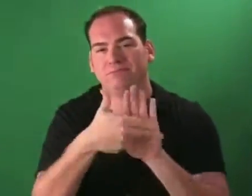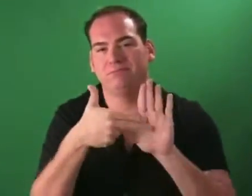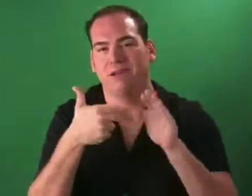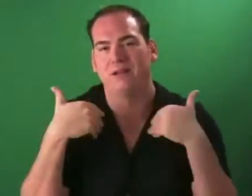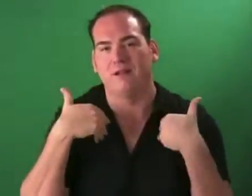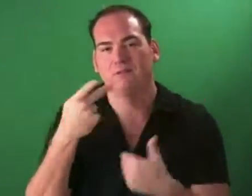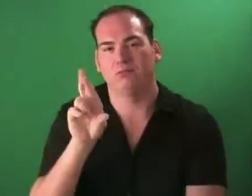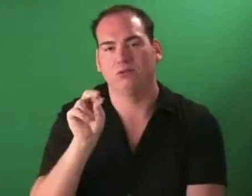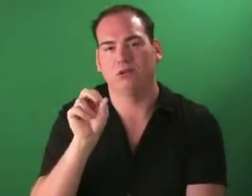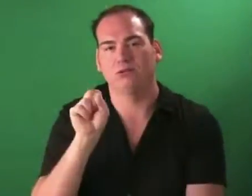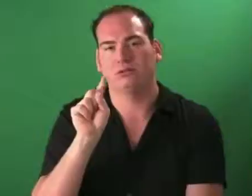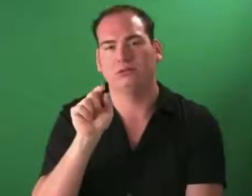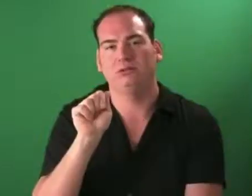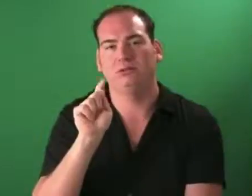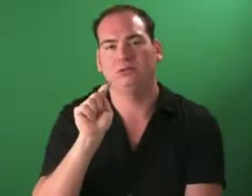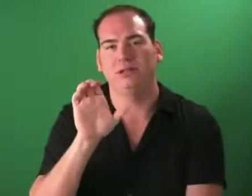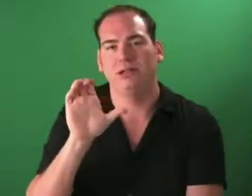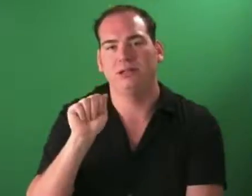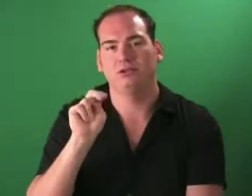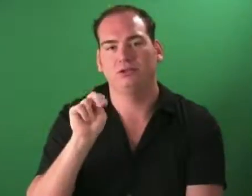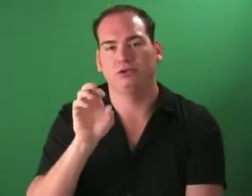determine whether or not it is cancerous.